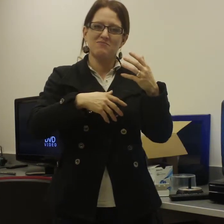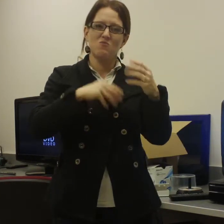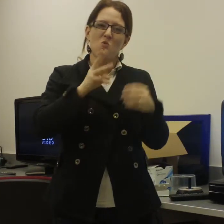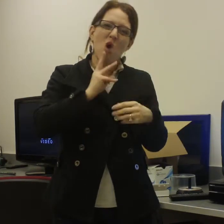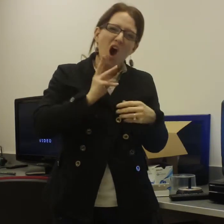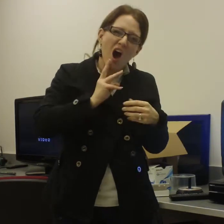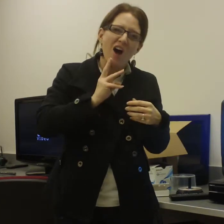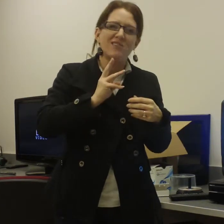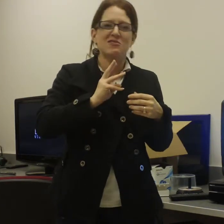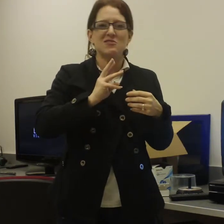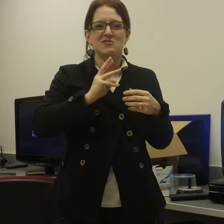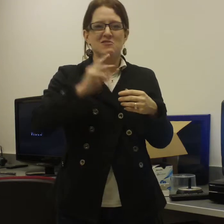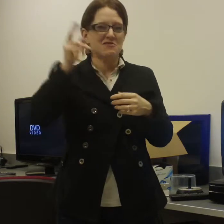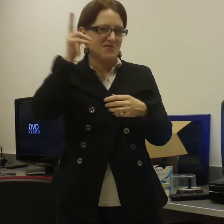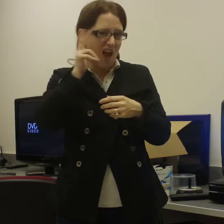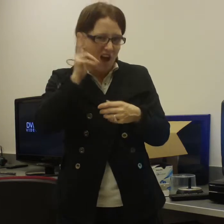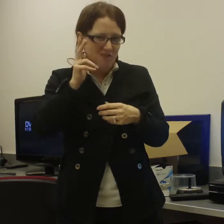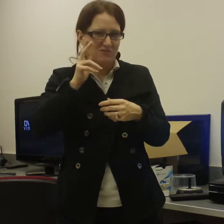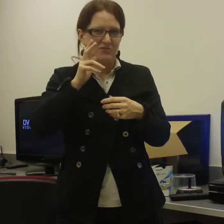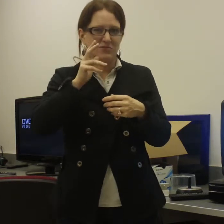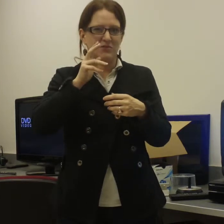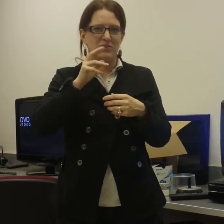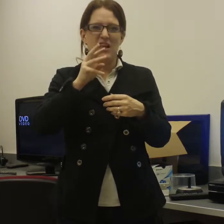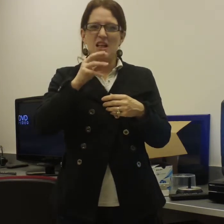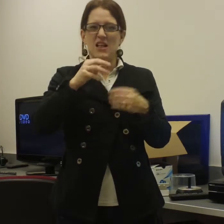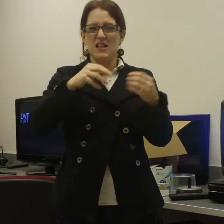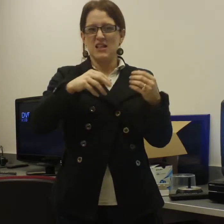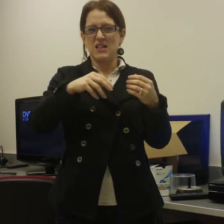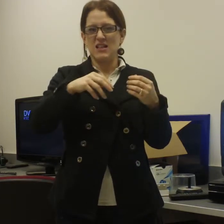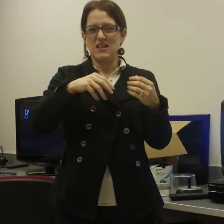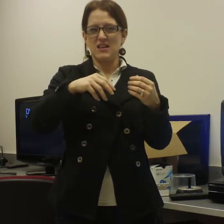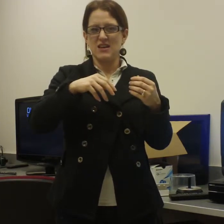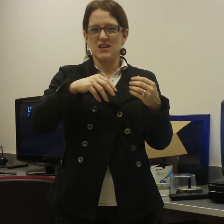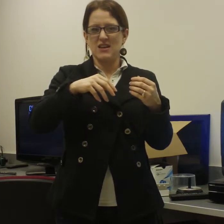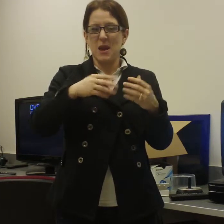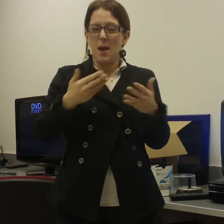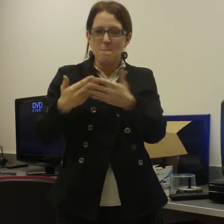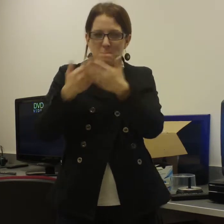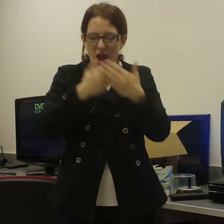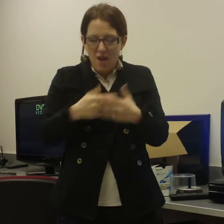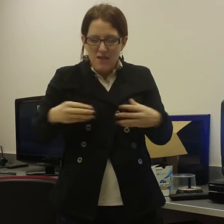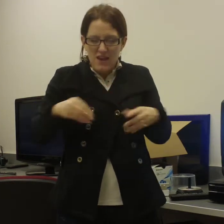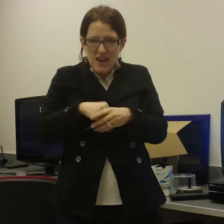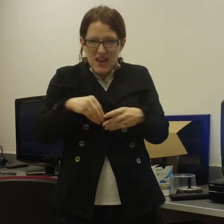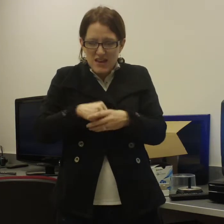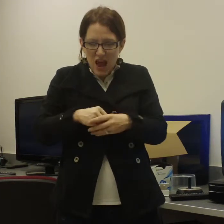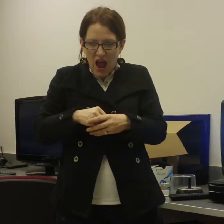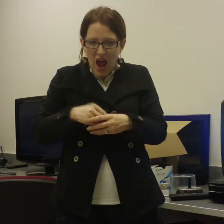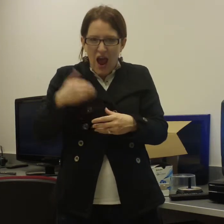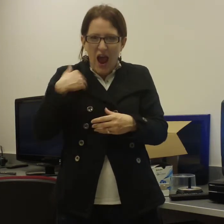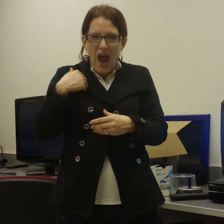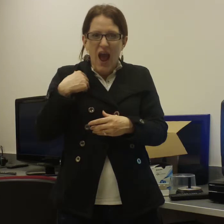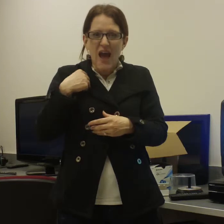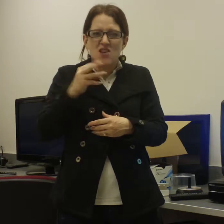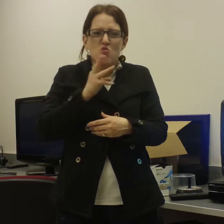and around the baby, either through the umbilical cord or in the fluid around the baby, or even through the mother's other